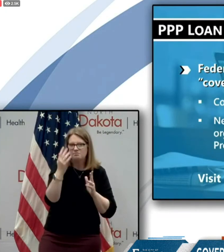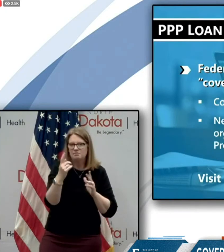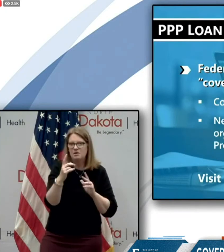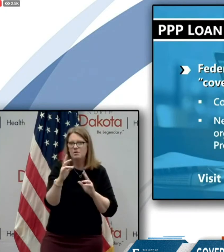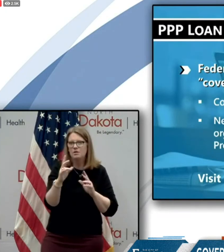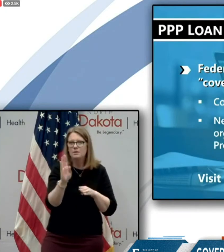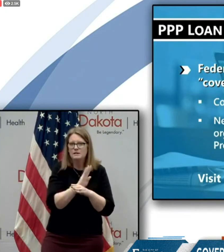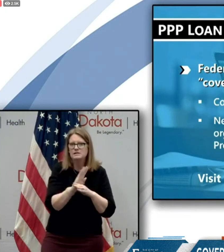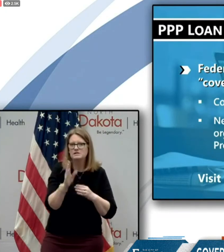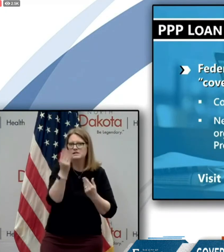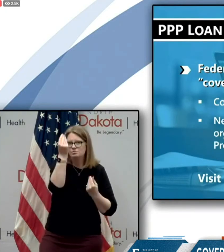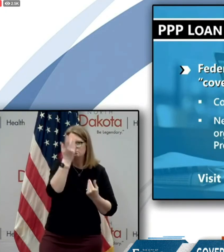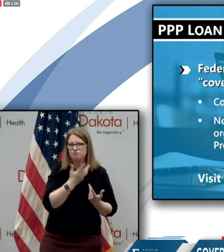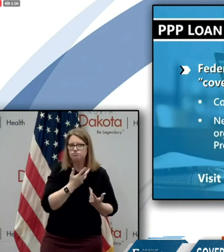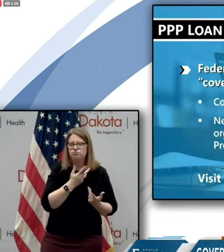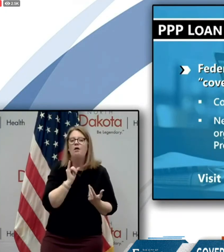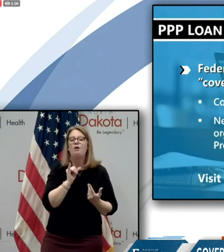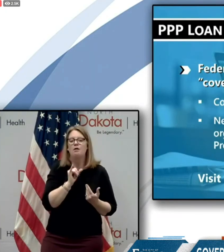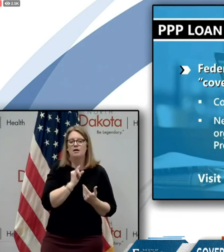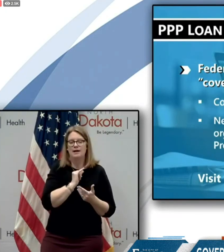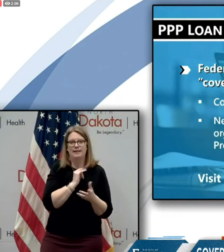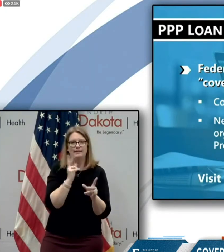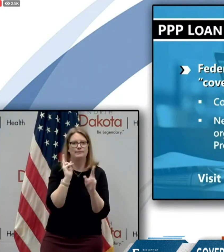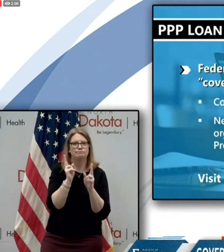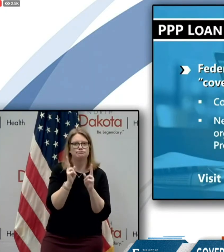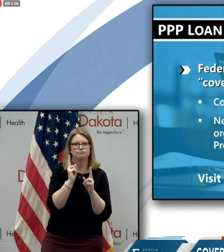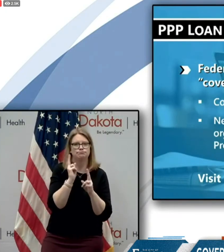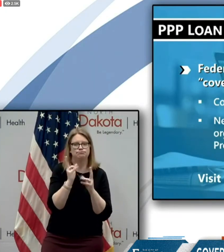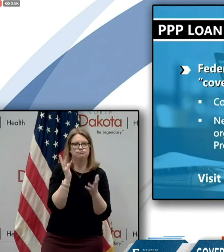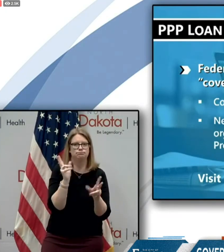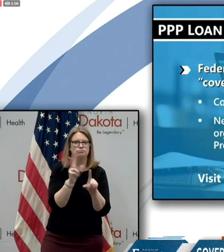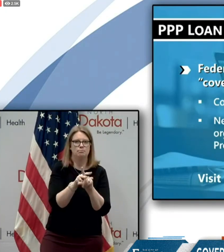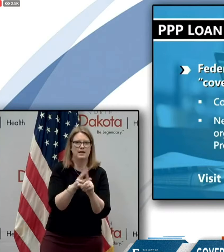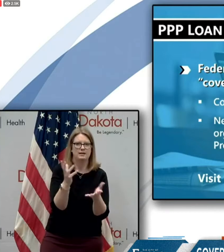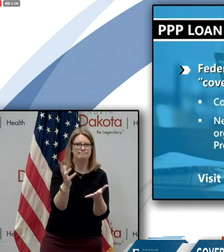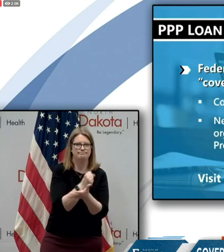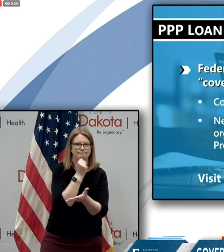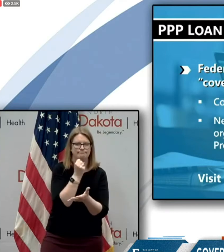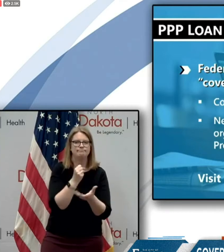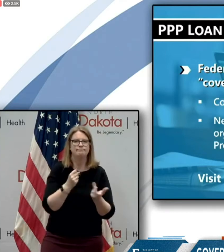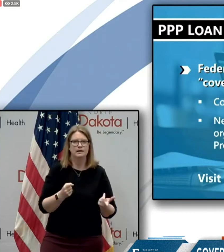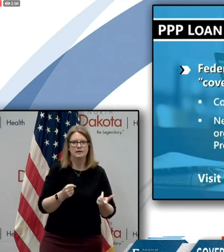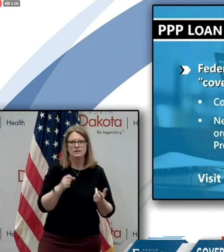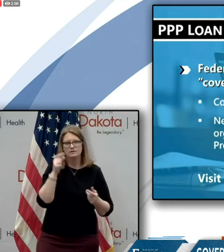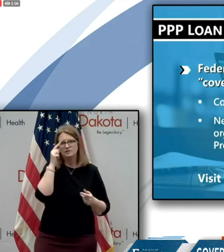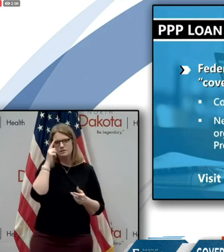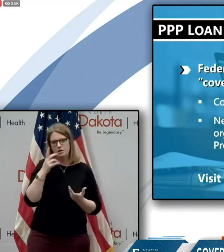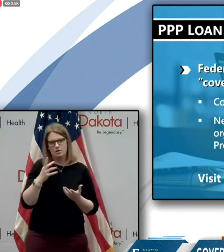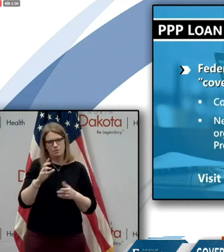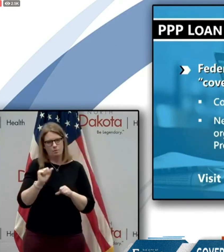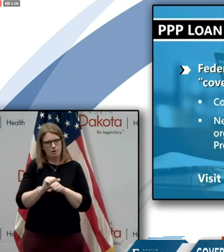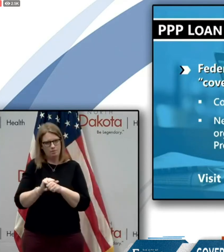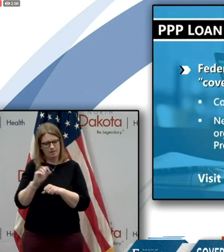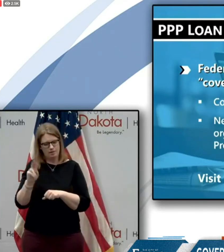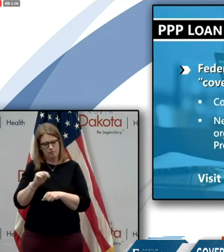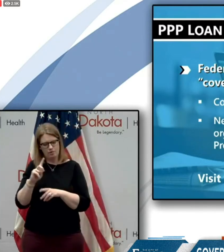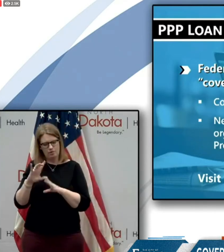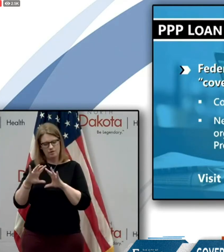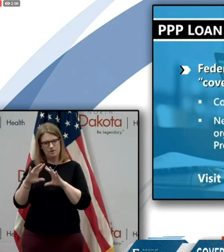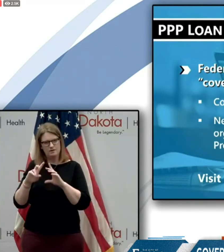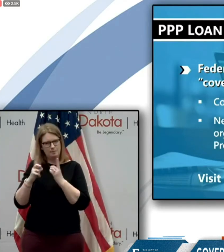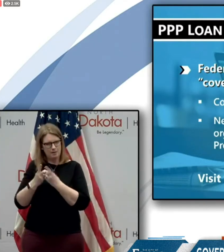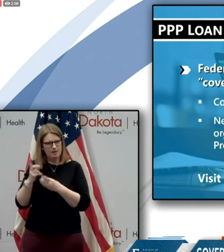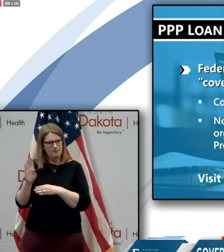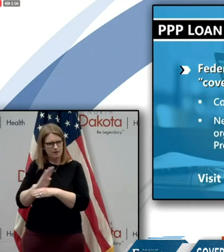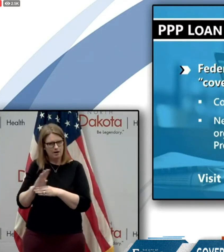state. But again, part of this was the great working relationship between Commerce and Bank of North Dakota, and a great working relationship